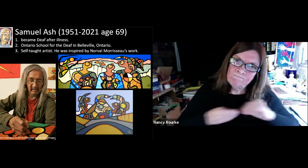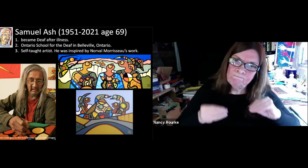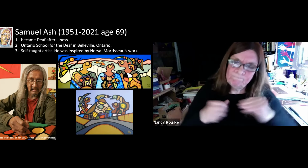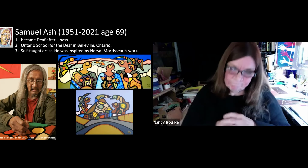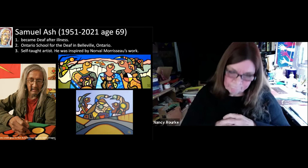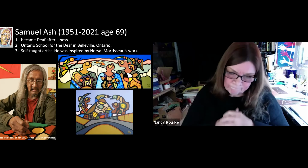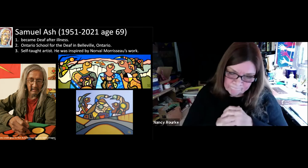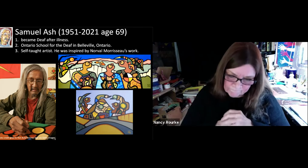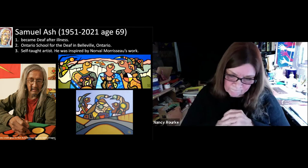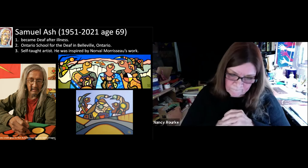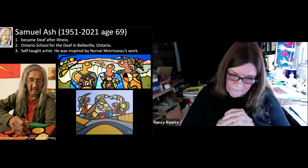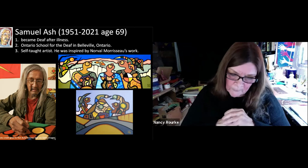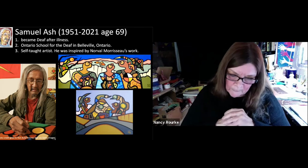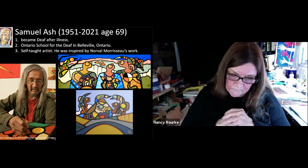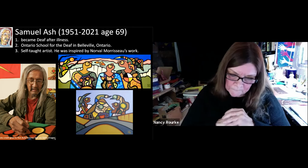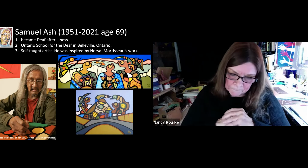And to share his journey.